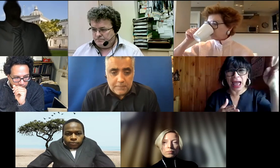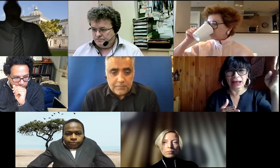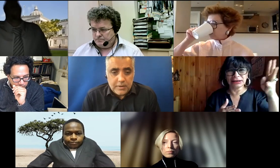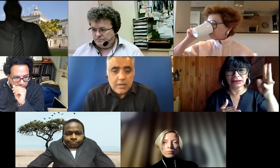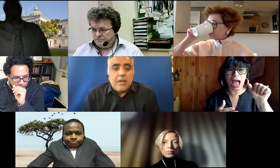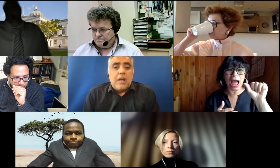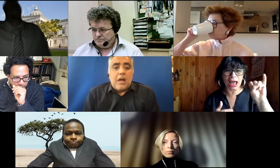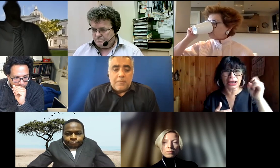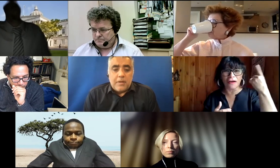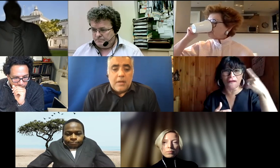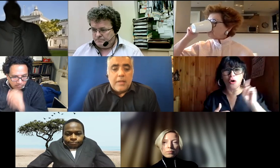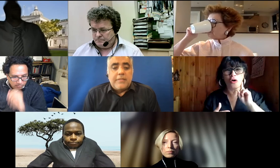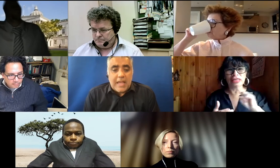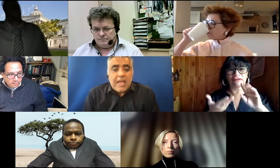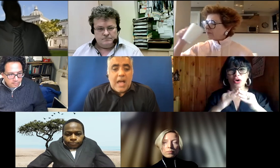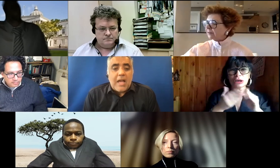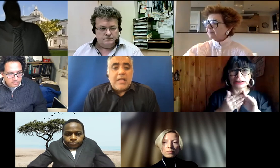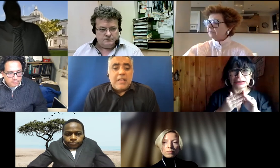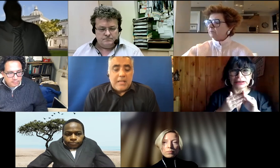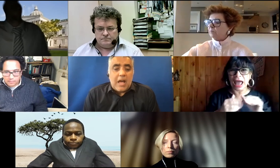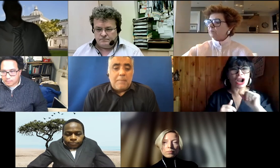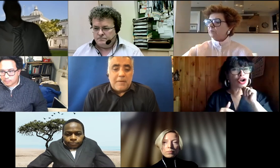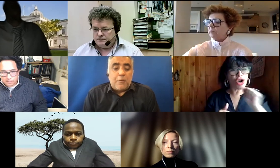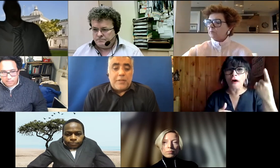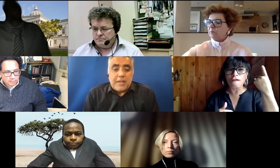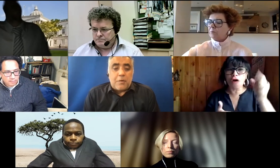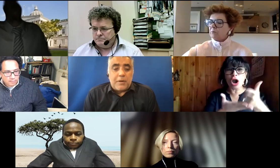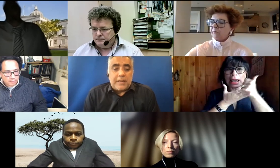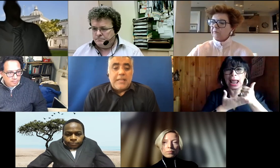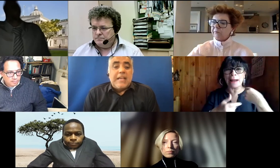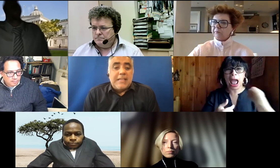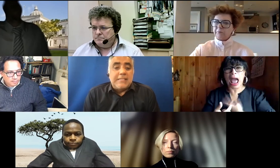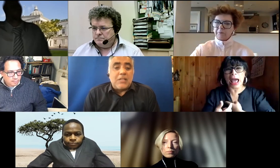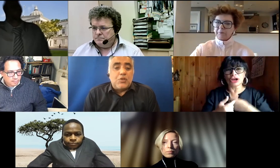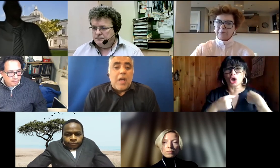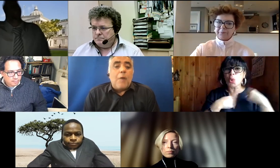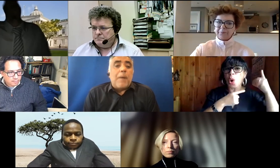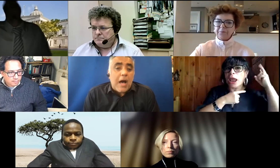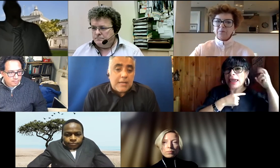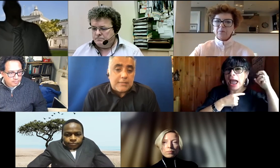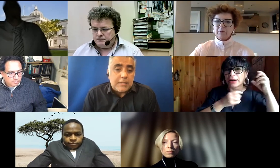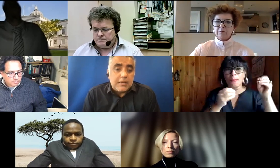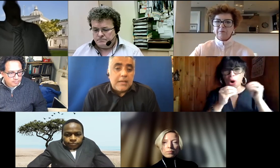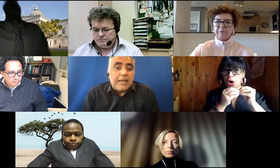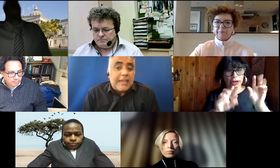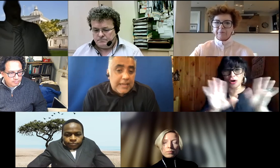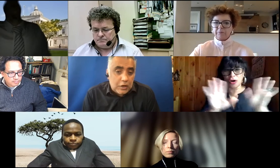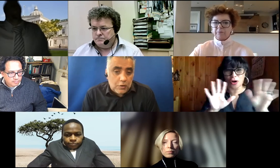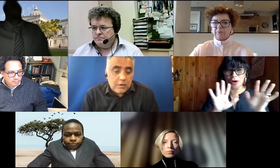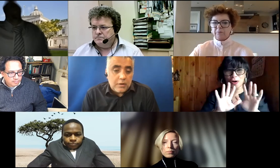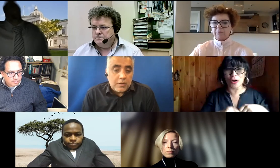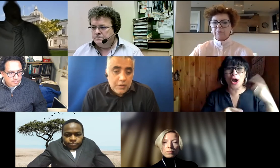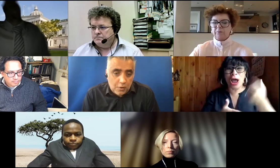community. The AI for the deaf community is not to help us